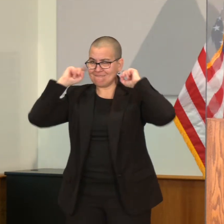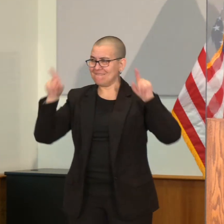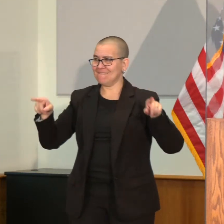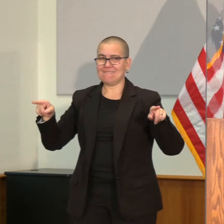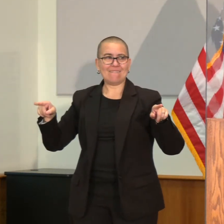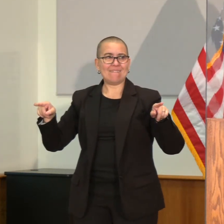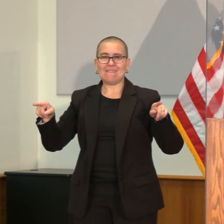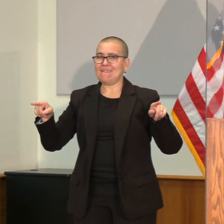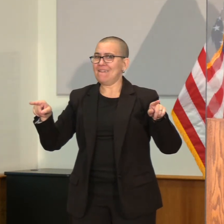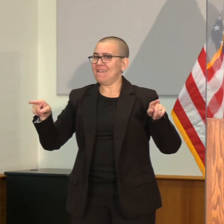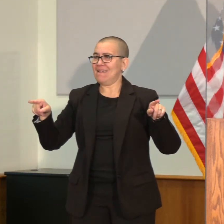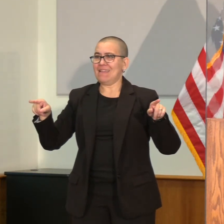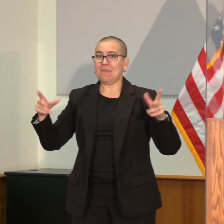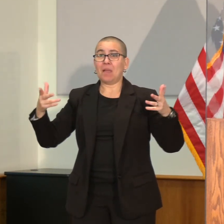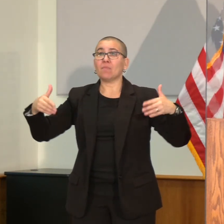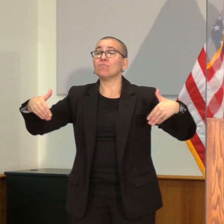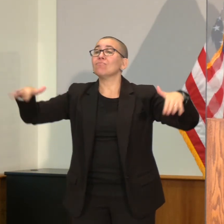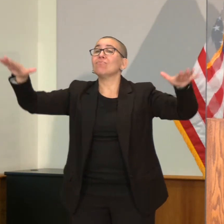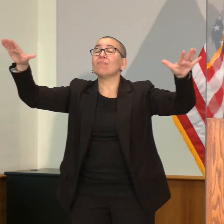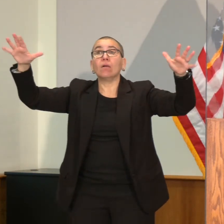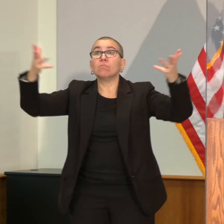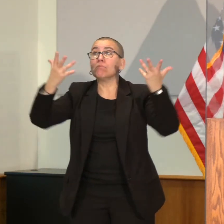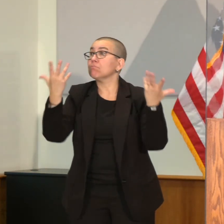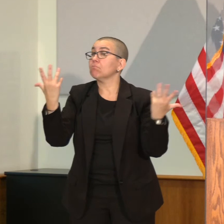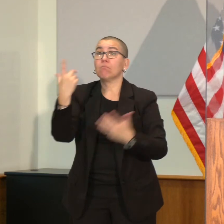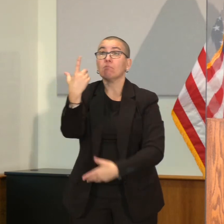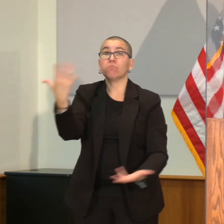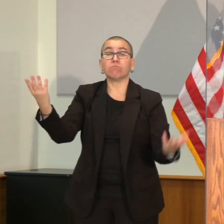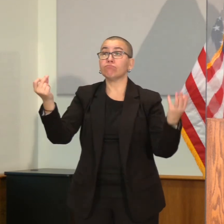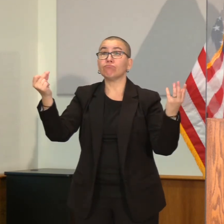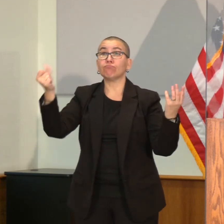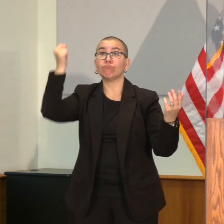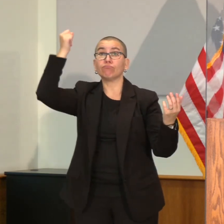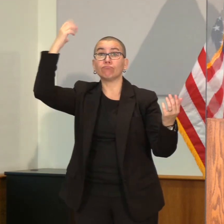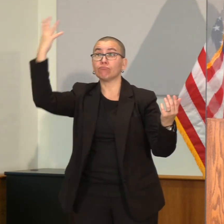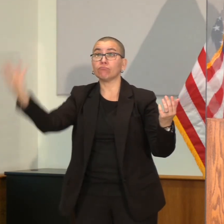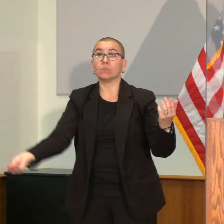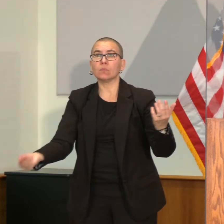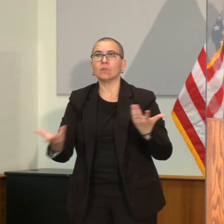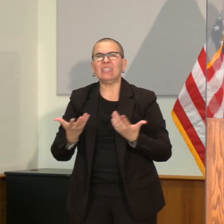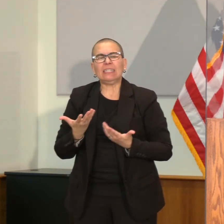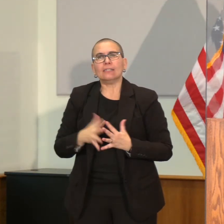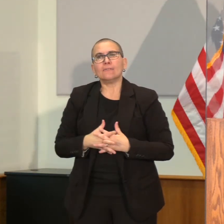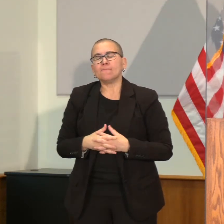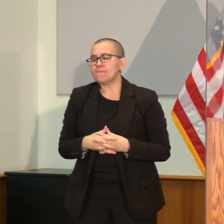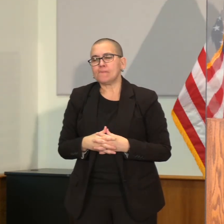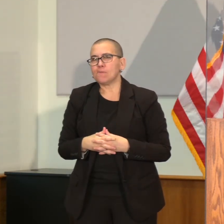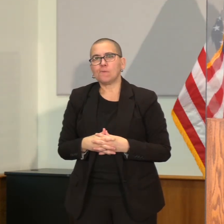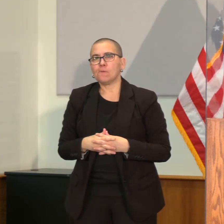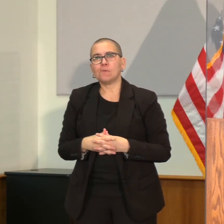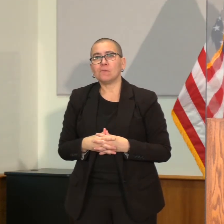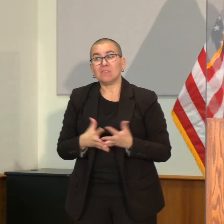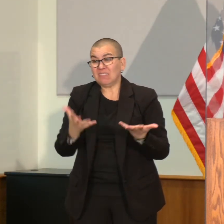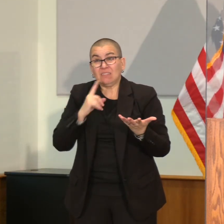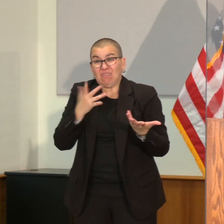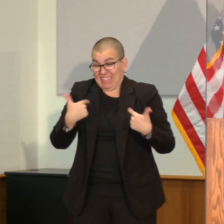full potential. That's the importance of now. And not only just in my family, and I,